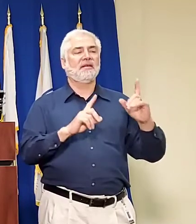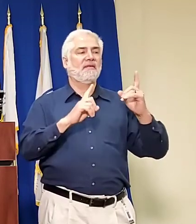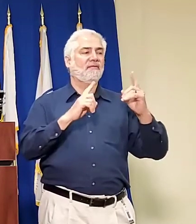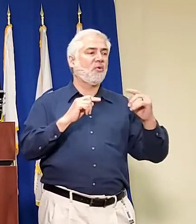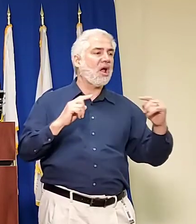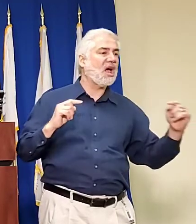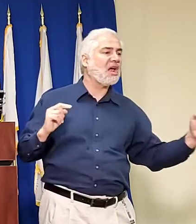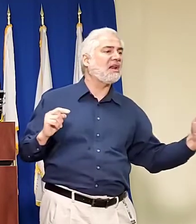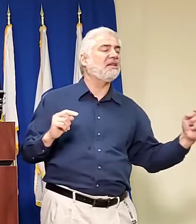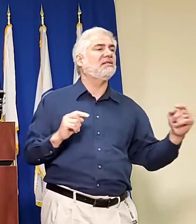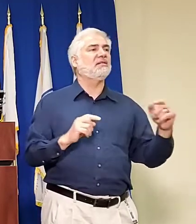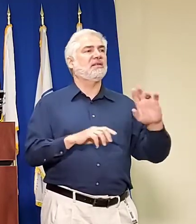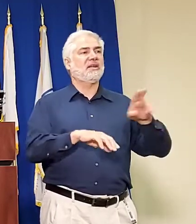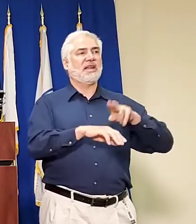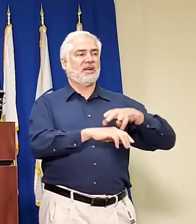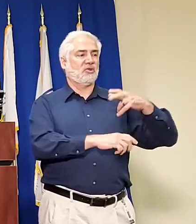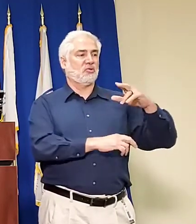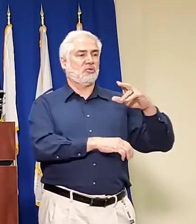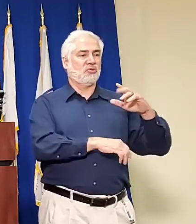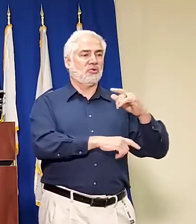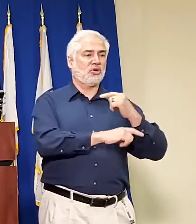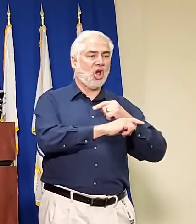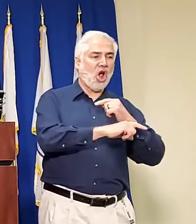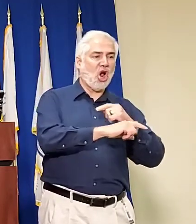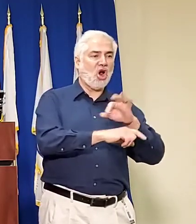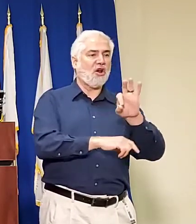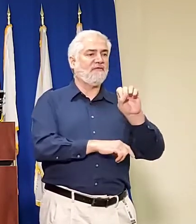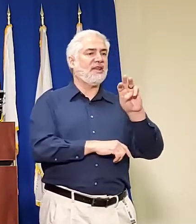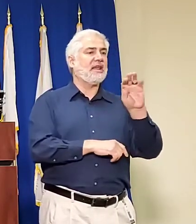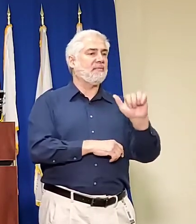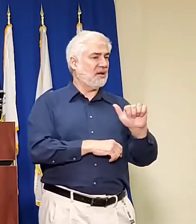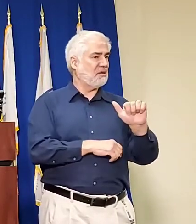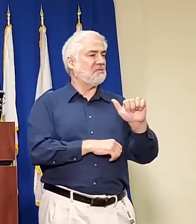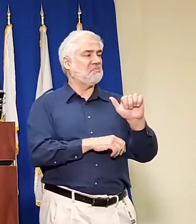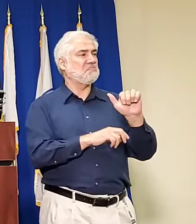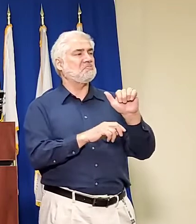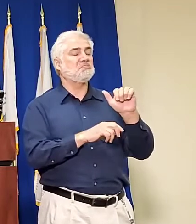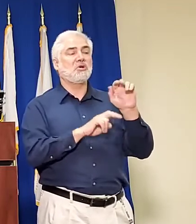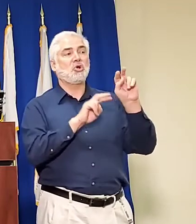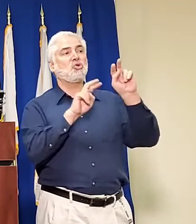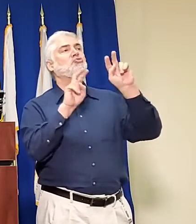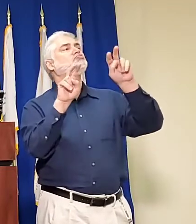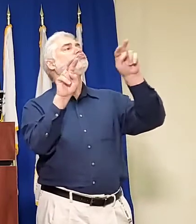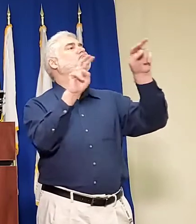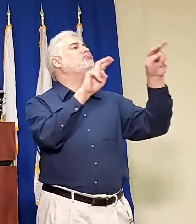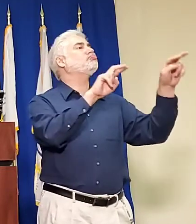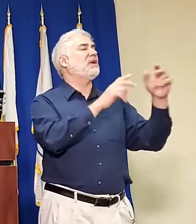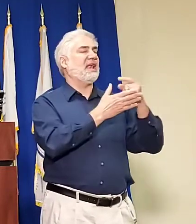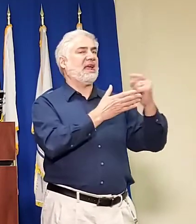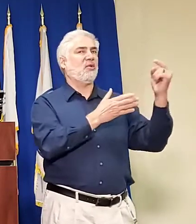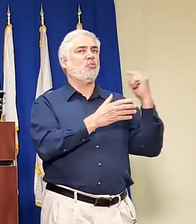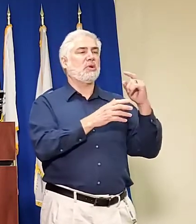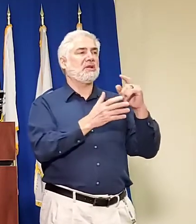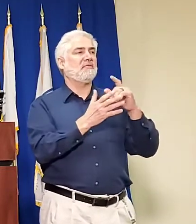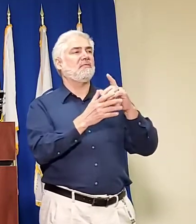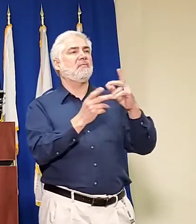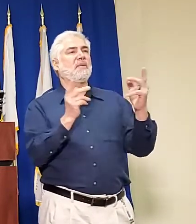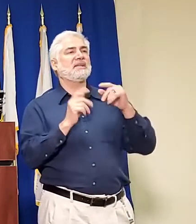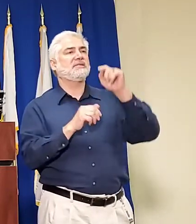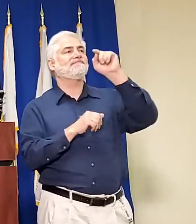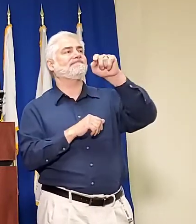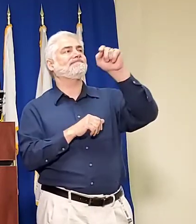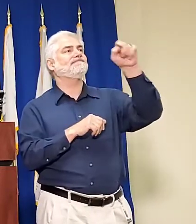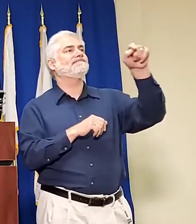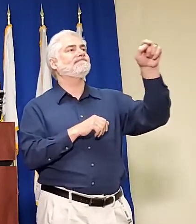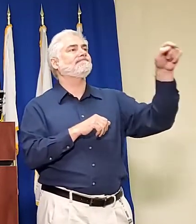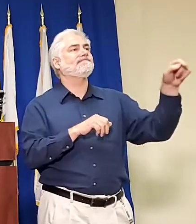facilities that the National Guard and FEMA have looked at in the past week. So that would have the 1,000 beds. I know in another press